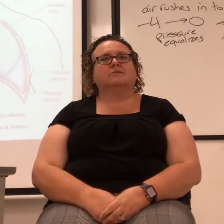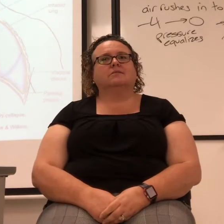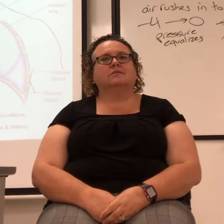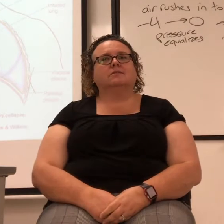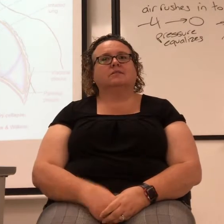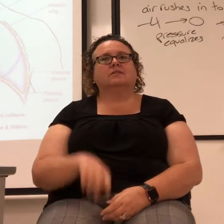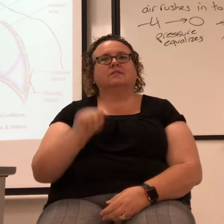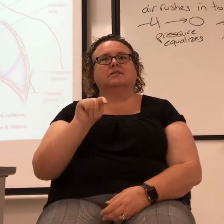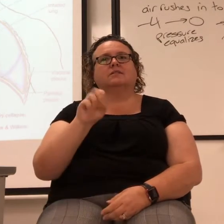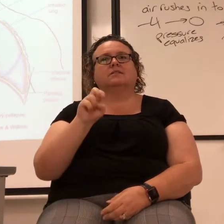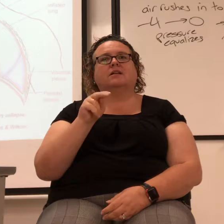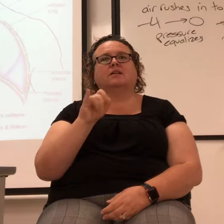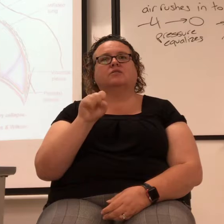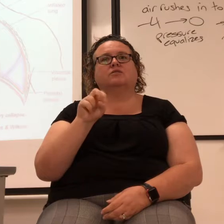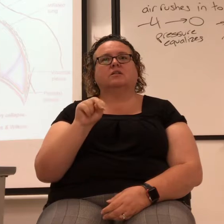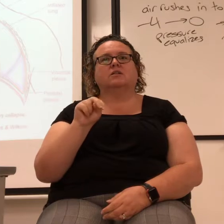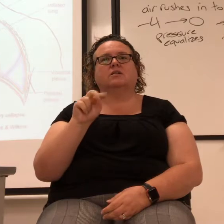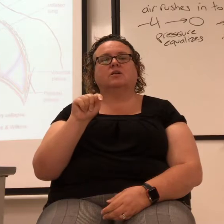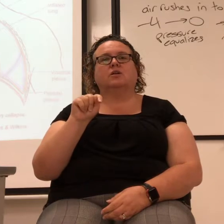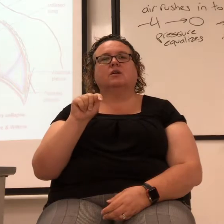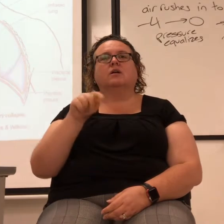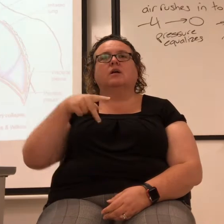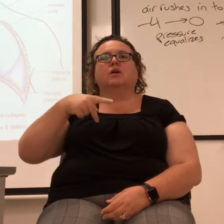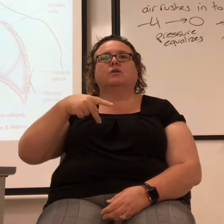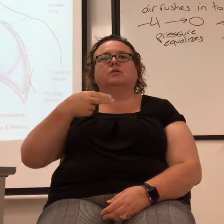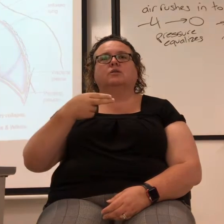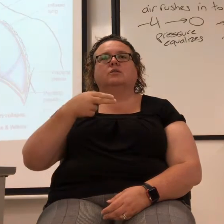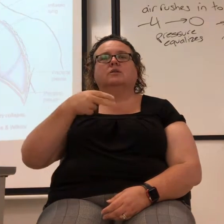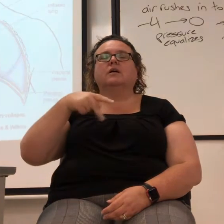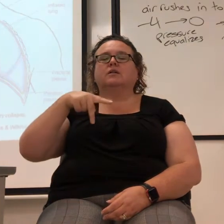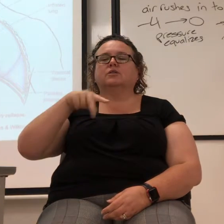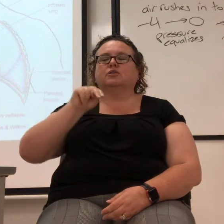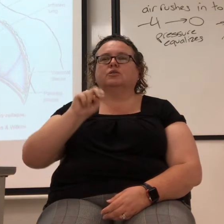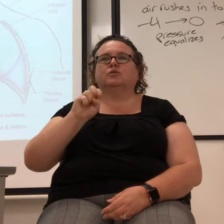right. Tension, pneumothorax.